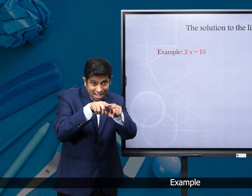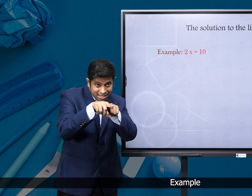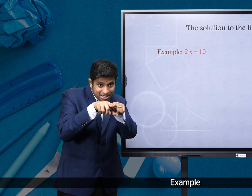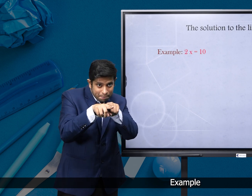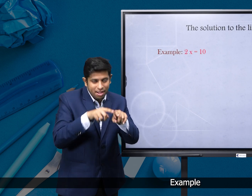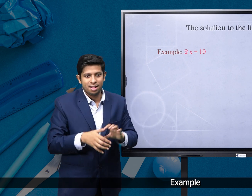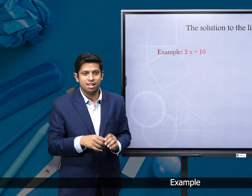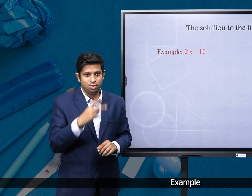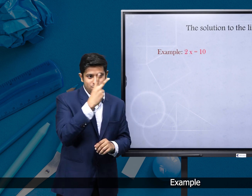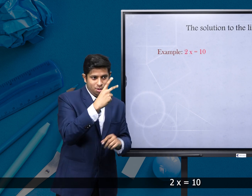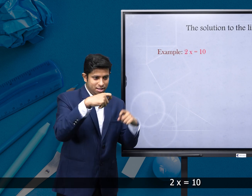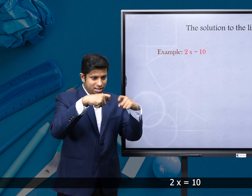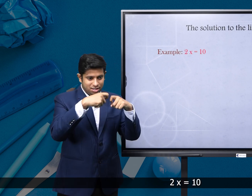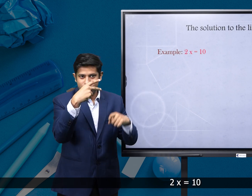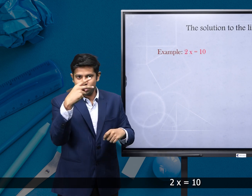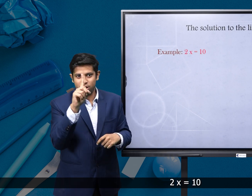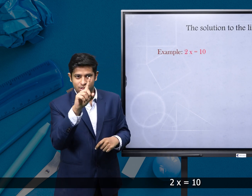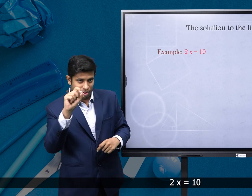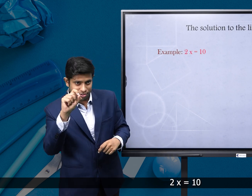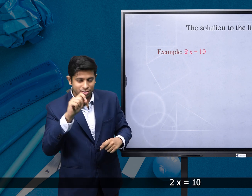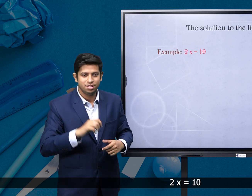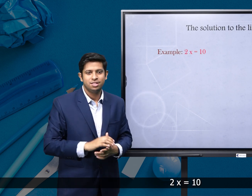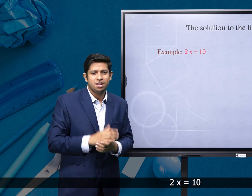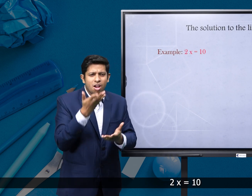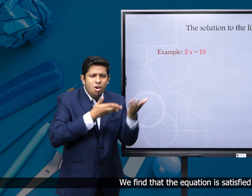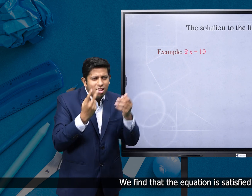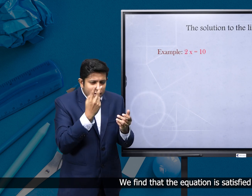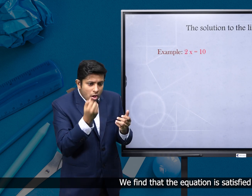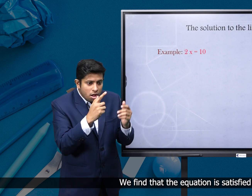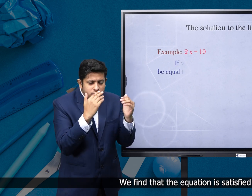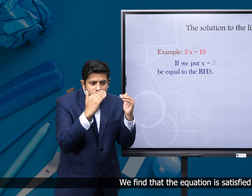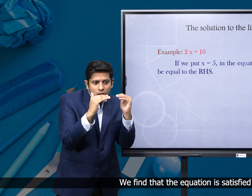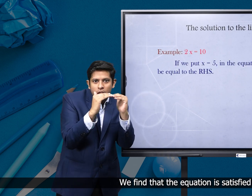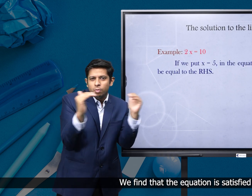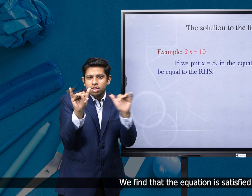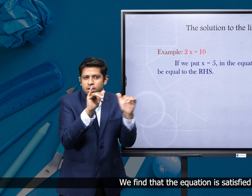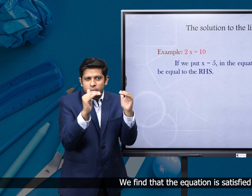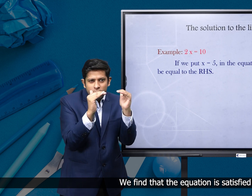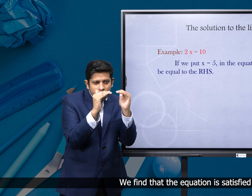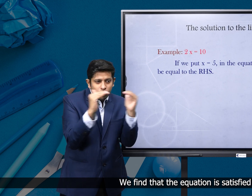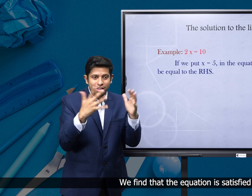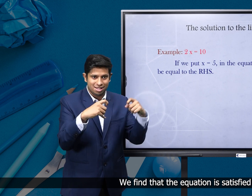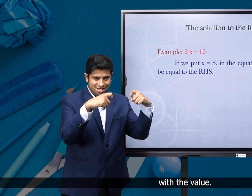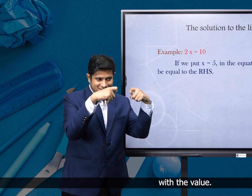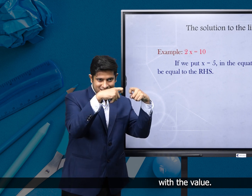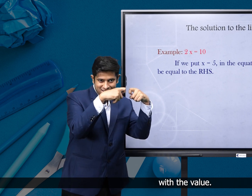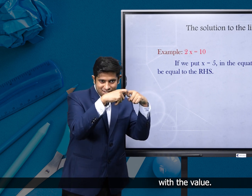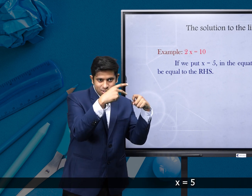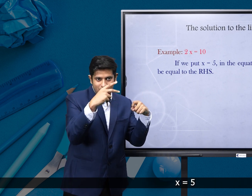Example: 2x is equal to 10. We find that the equation is satisfied with the value x is